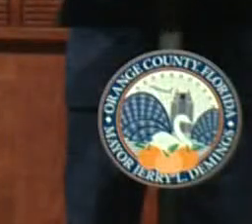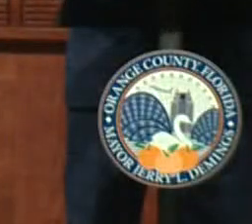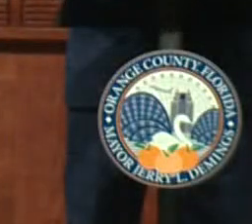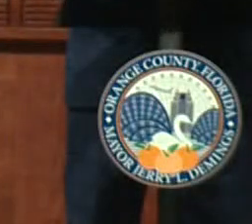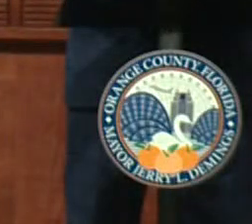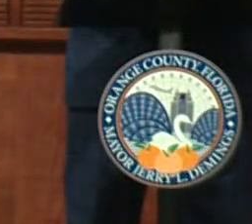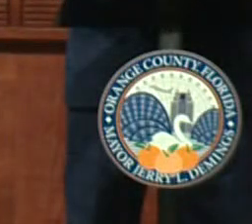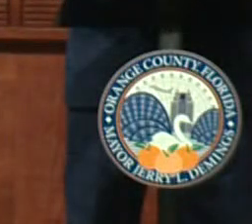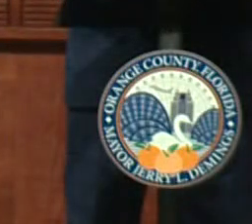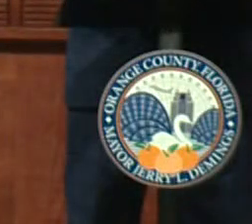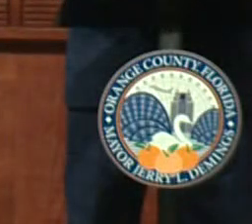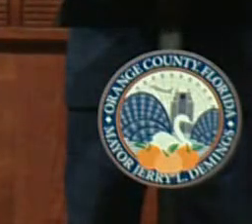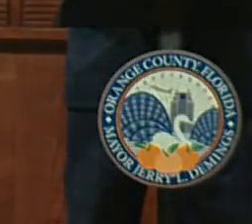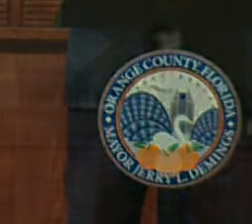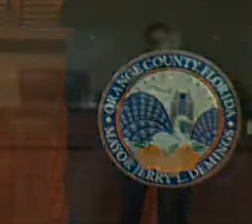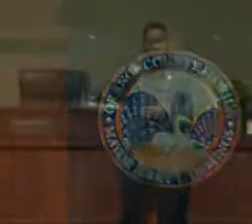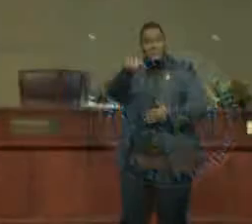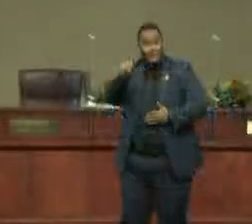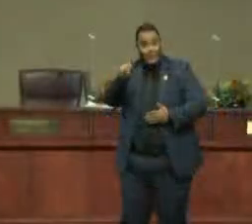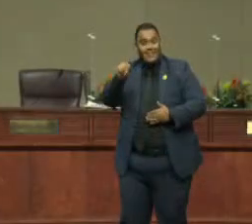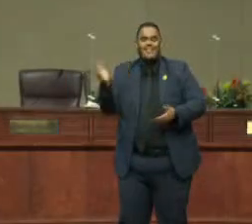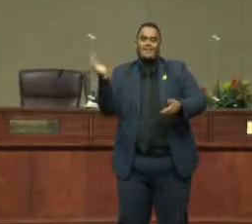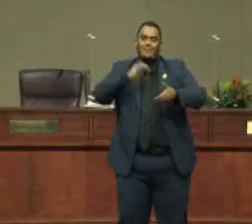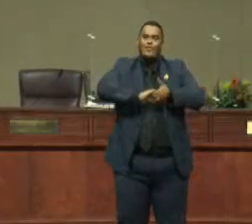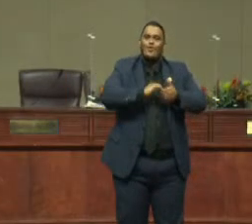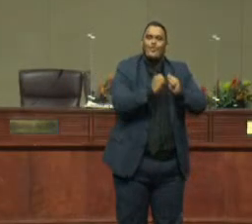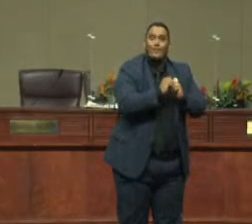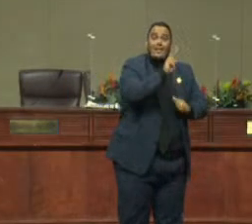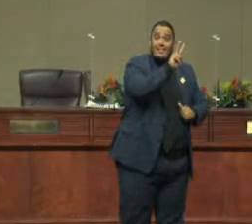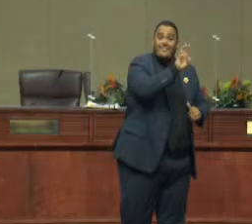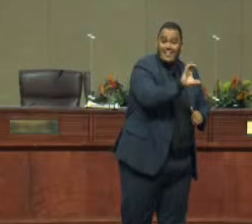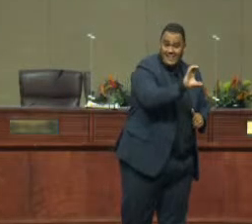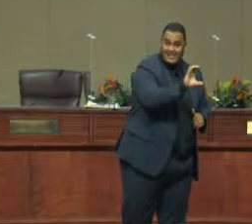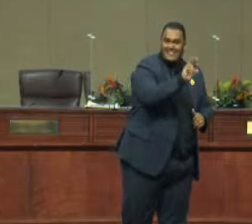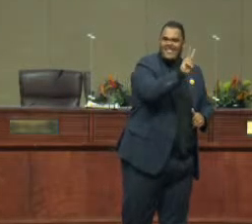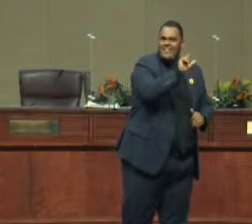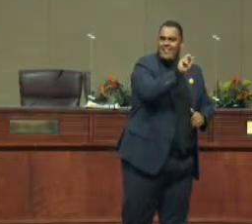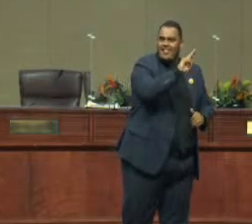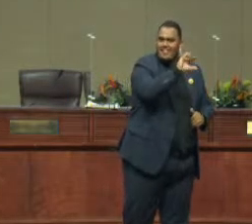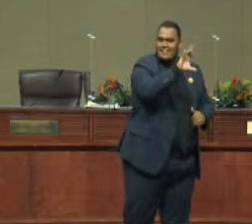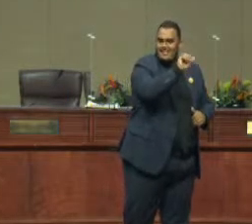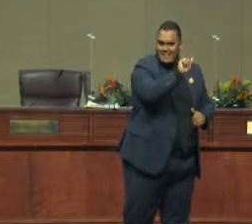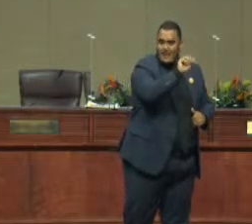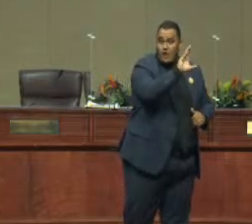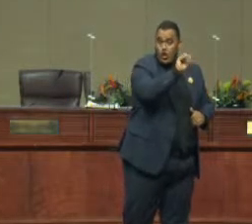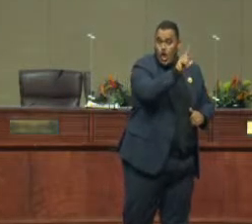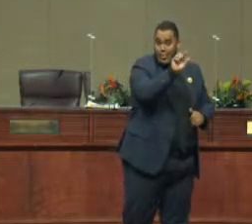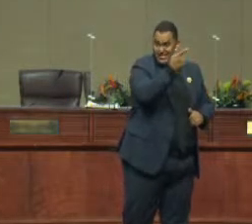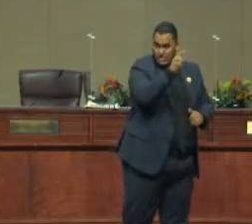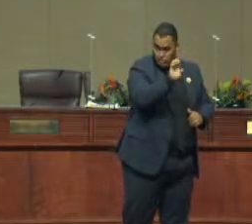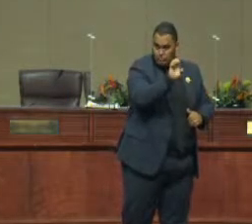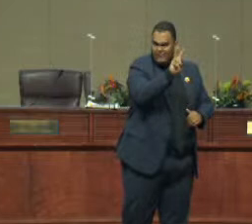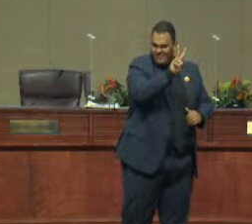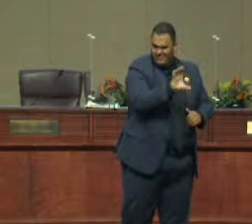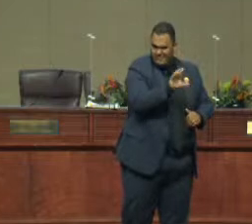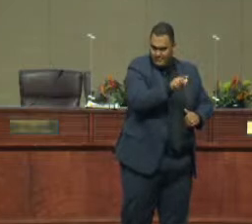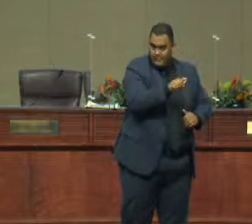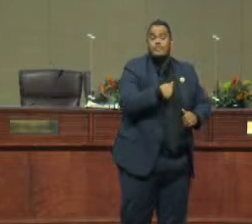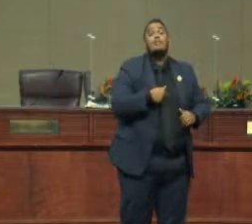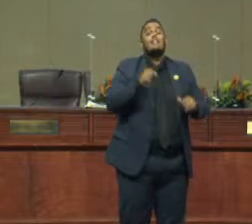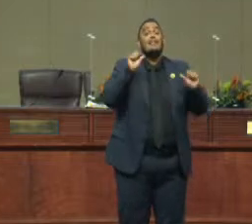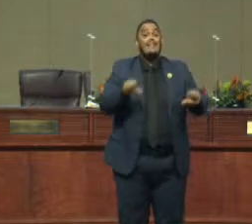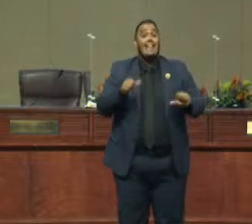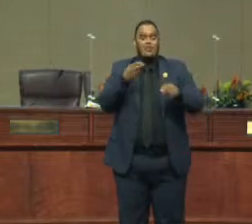a variety of short-term training courses at the Orange County Convention Center starting November